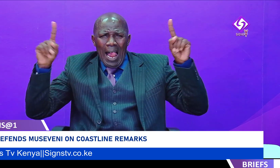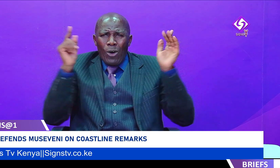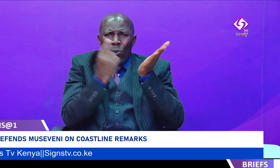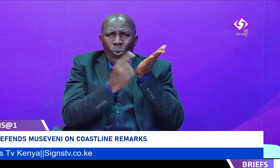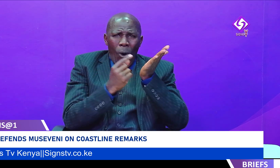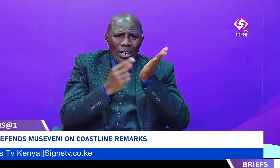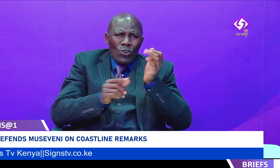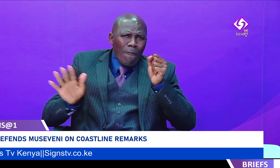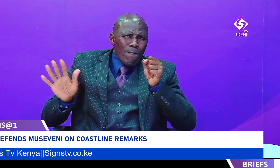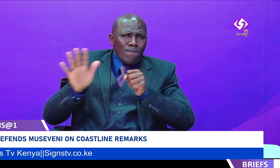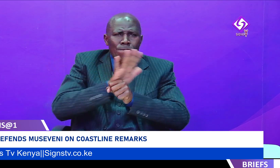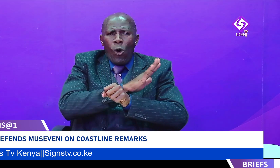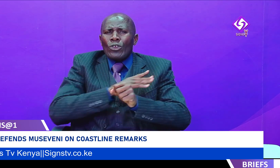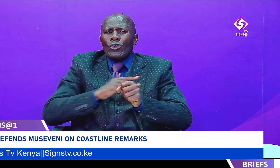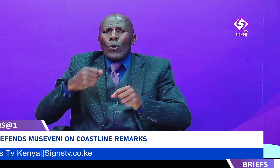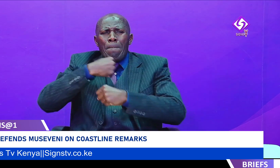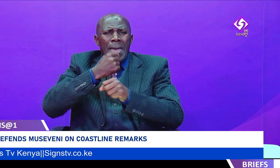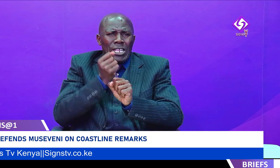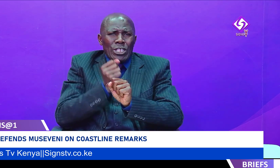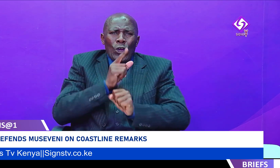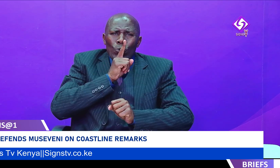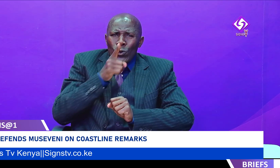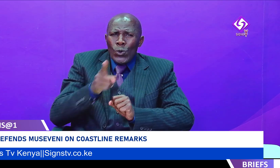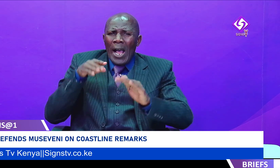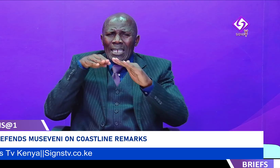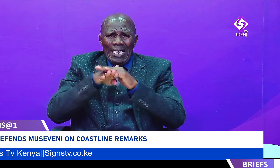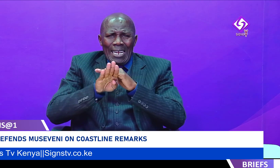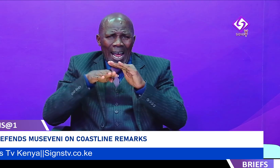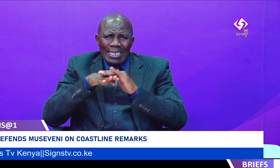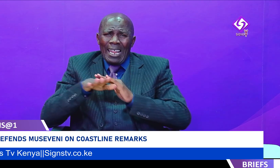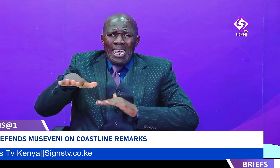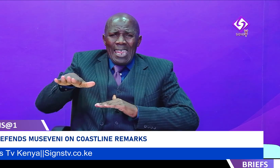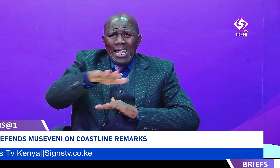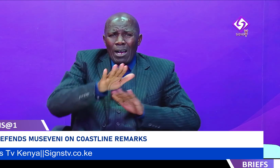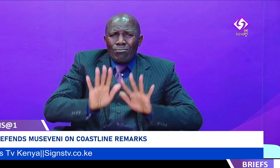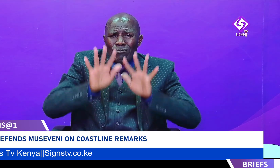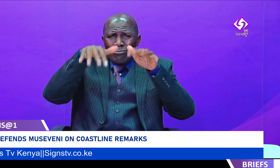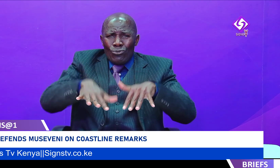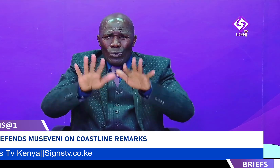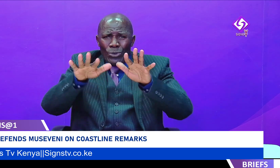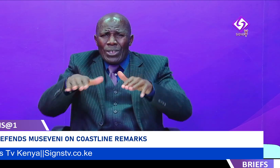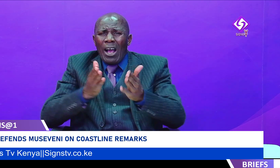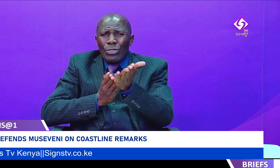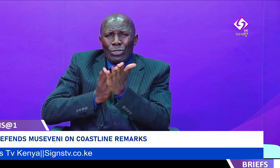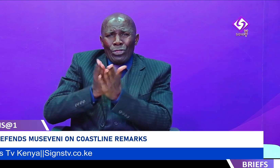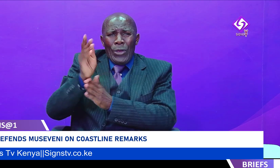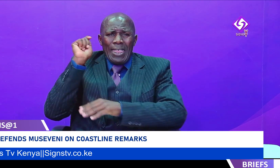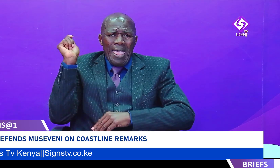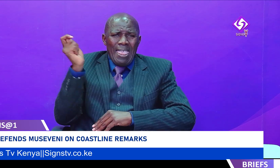President Ruto emphasized that Uganda is fully assured of access to the sea through Kenya,